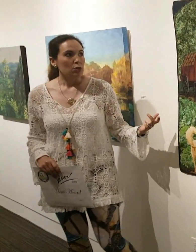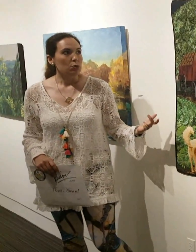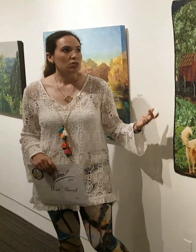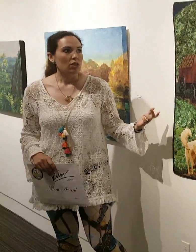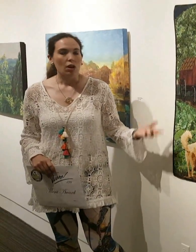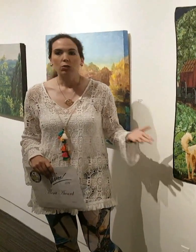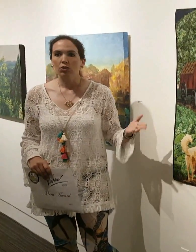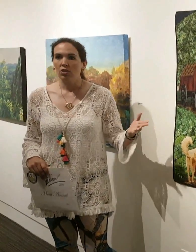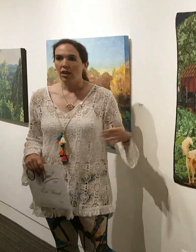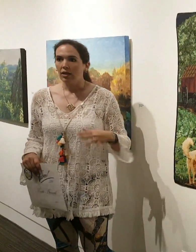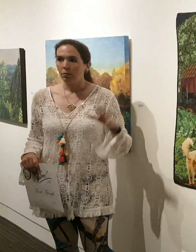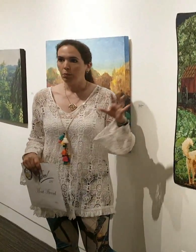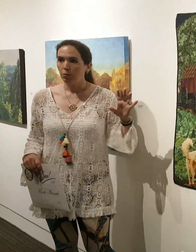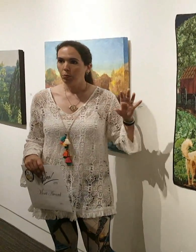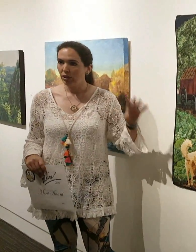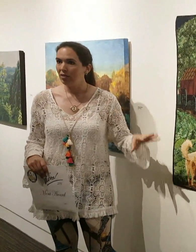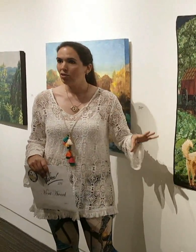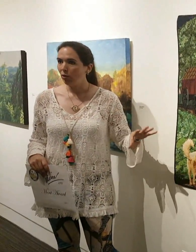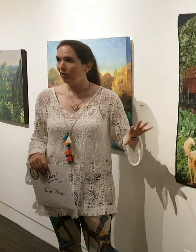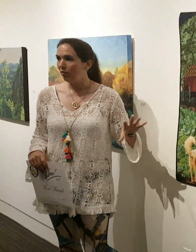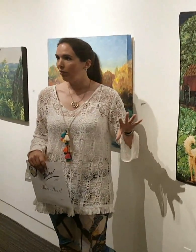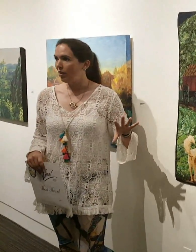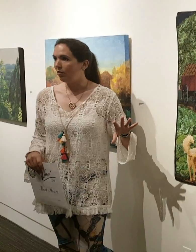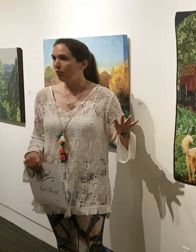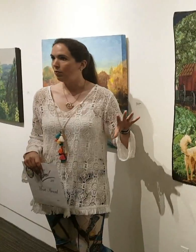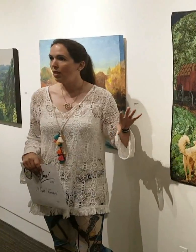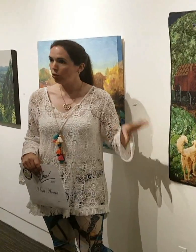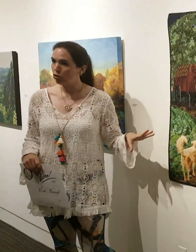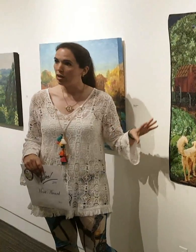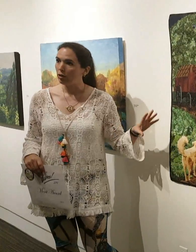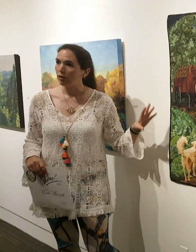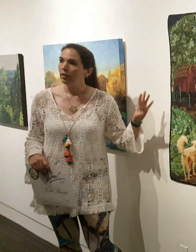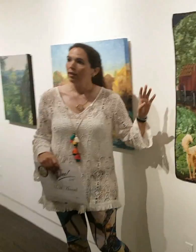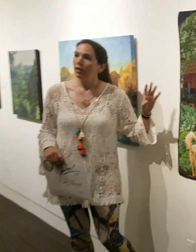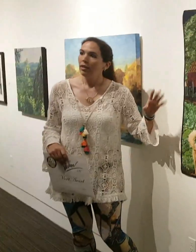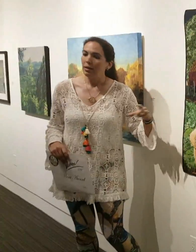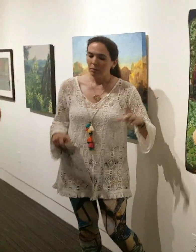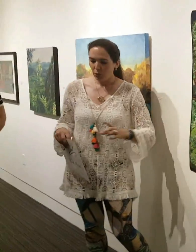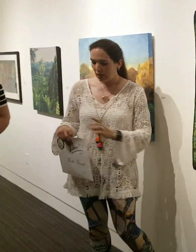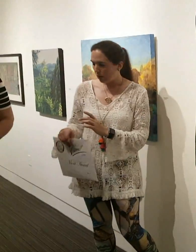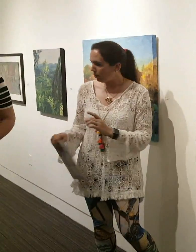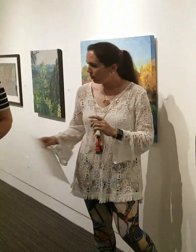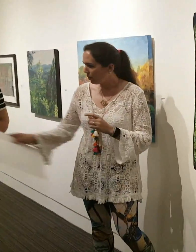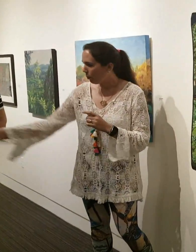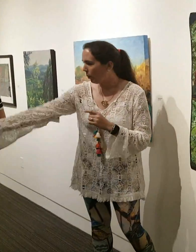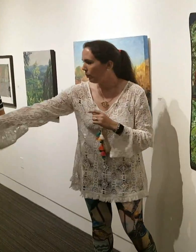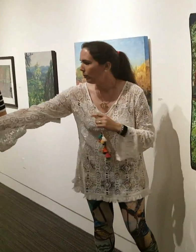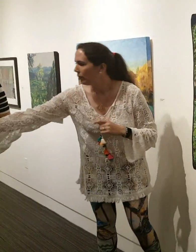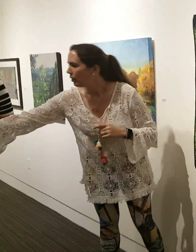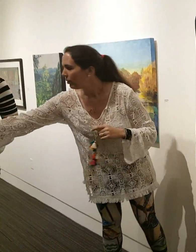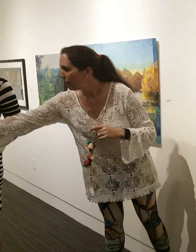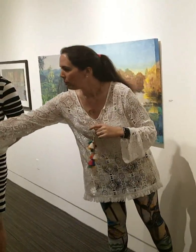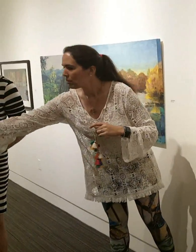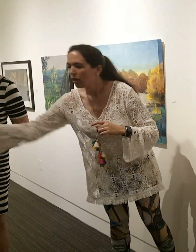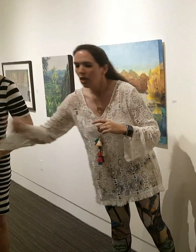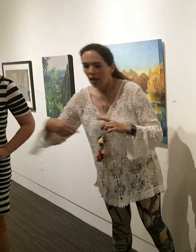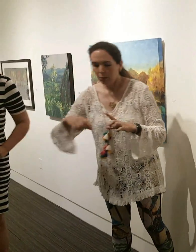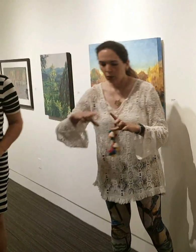Once the template's finished, I use the colors that I put into it in Illustrator, and I print out